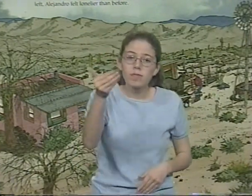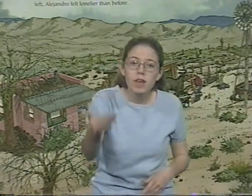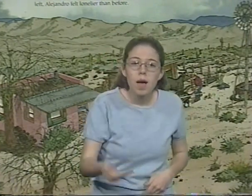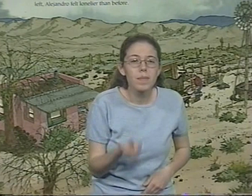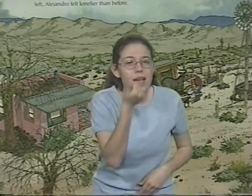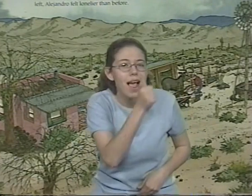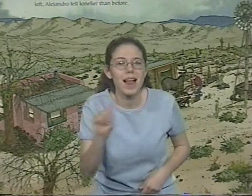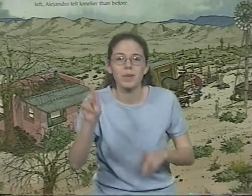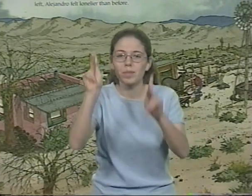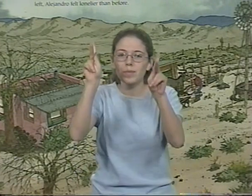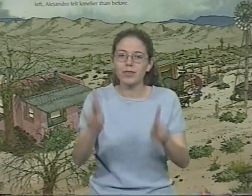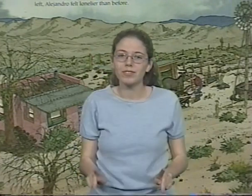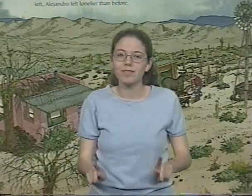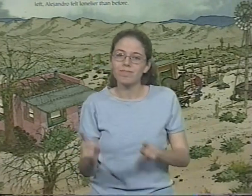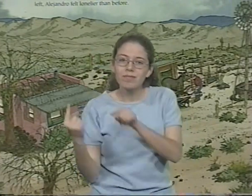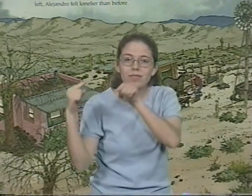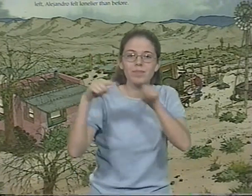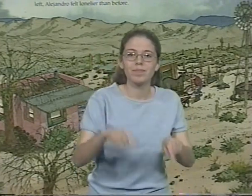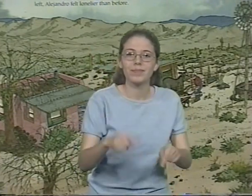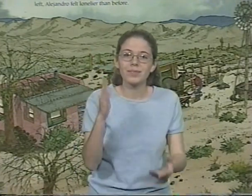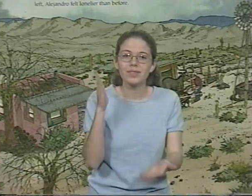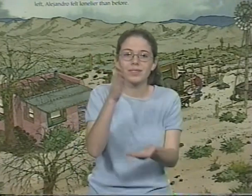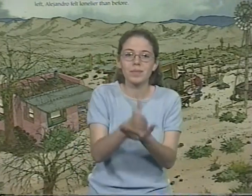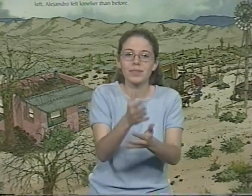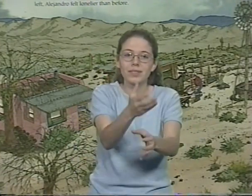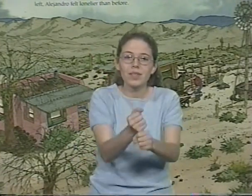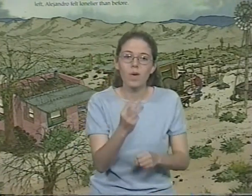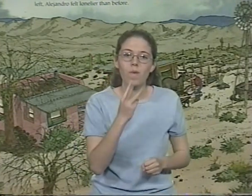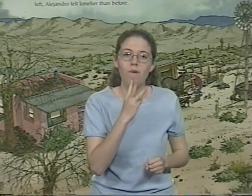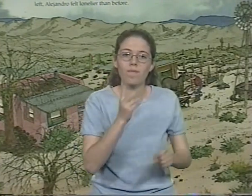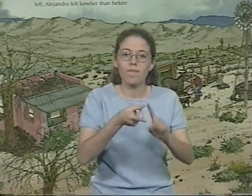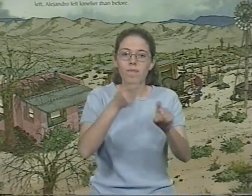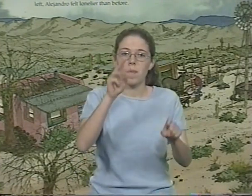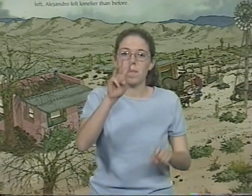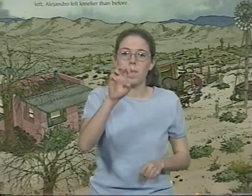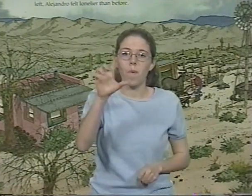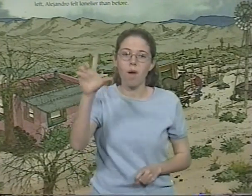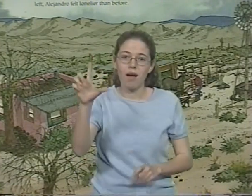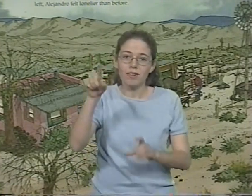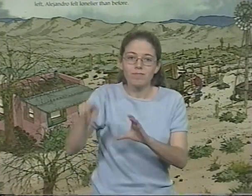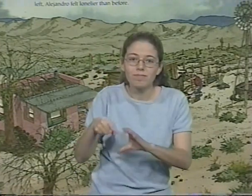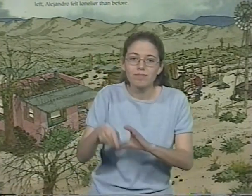were few, and after they left, Alejandro felt lonelier than before.